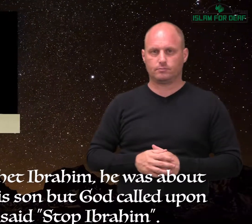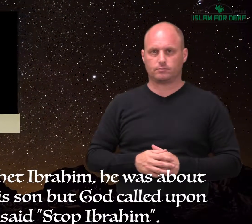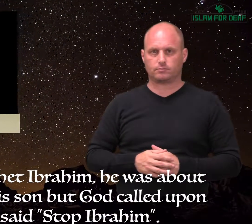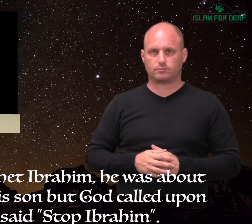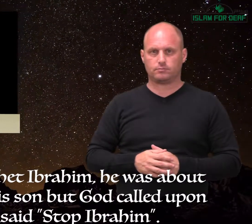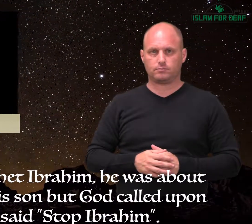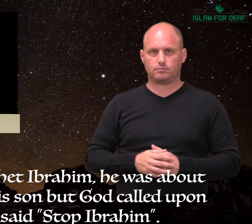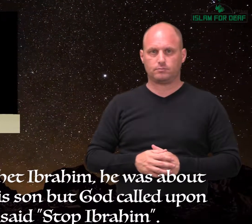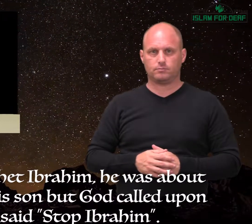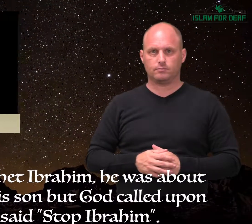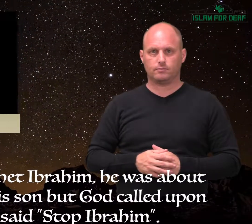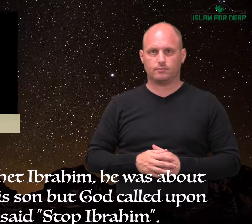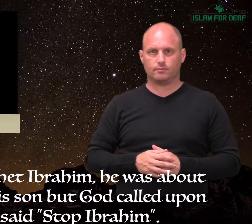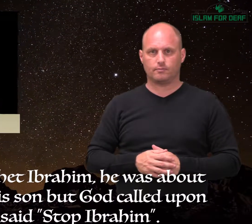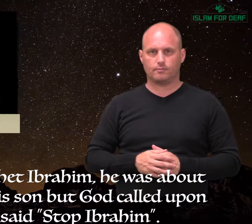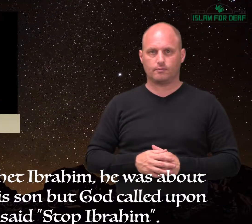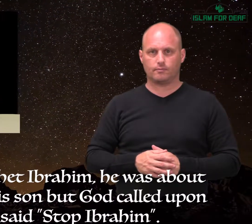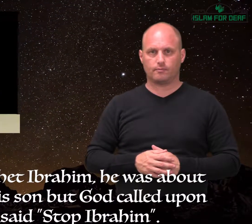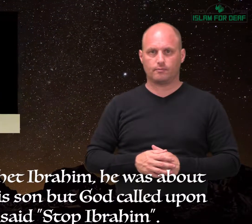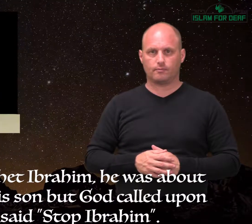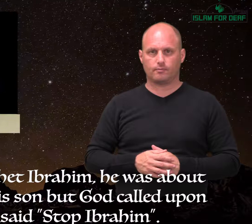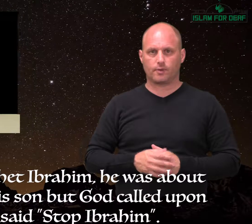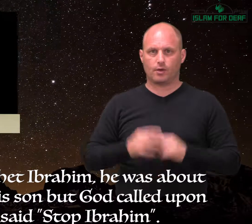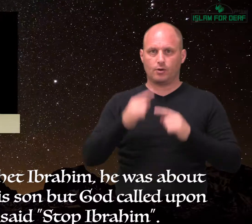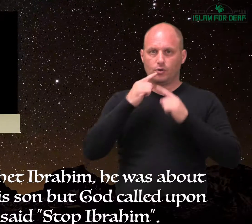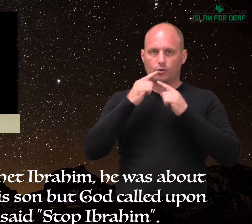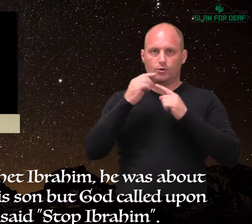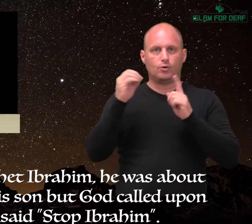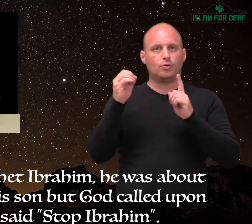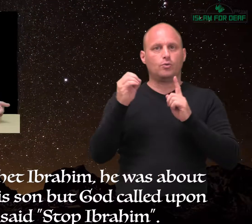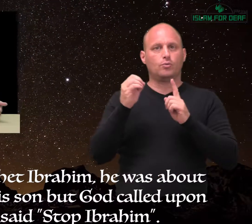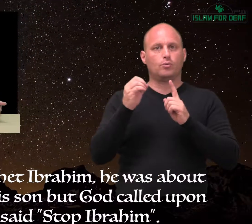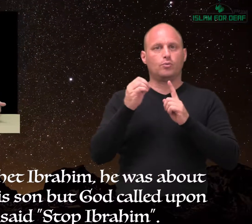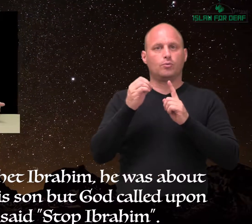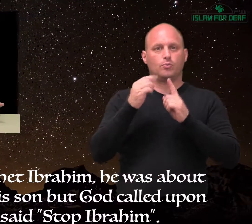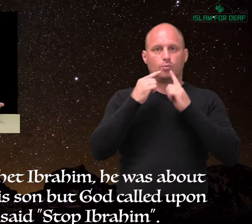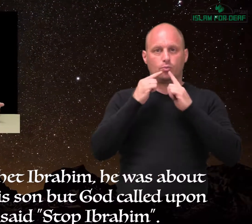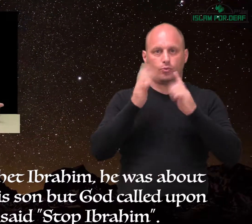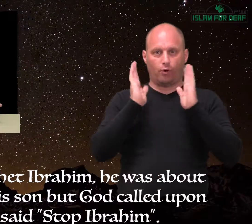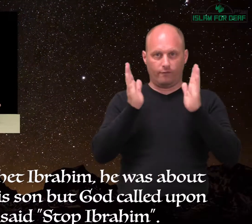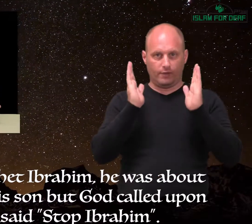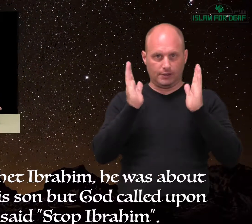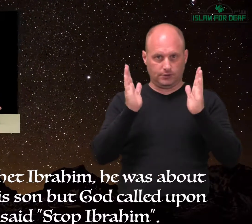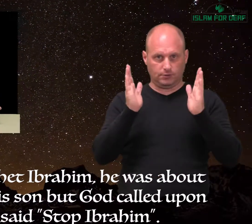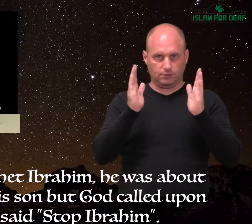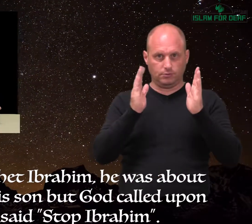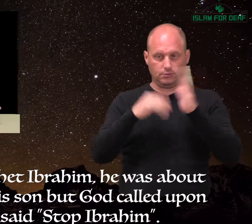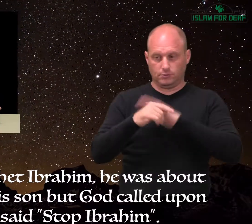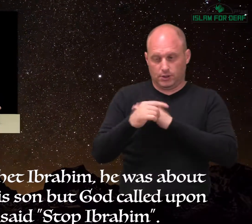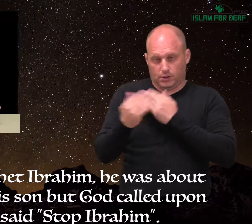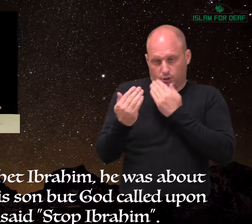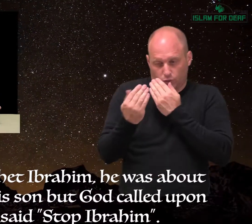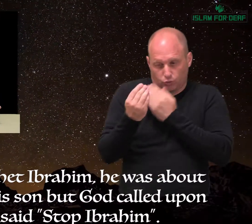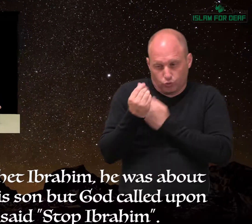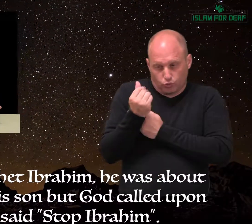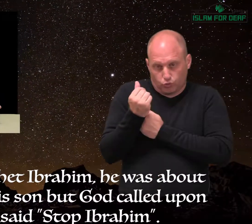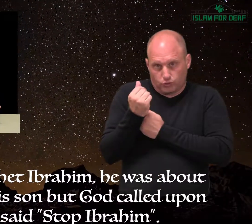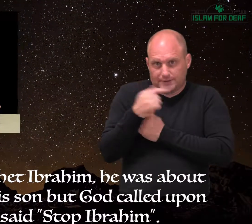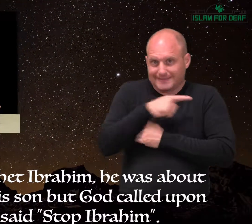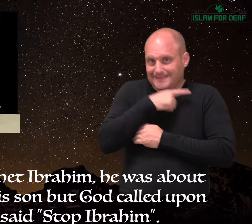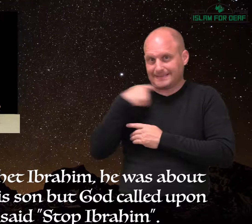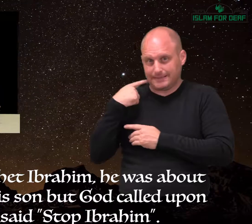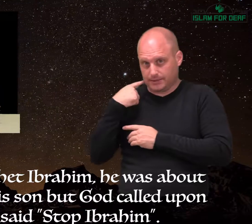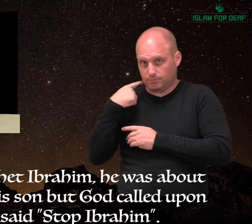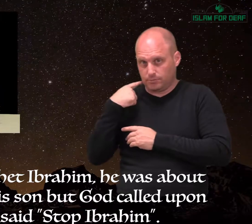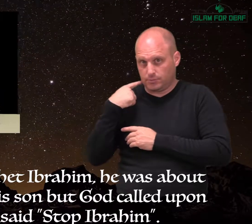And literally, Prophet Ibrahim, he was about to slaughter his son. But